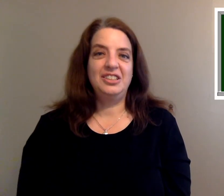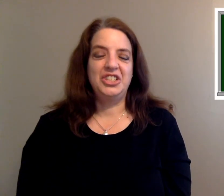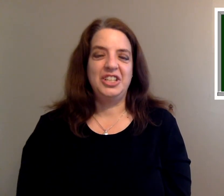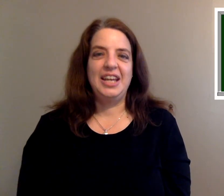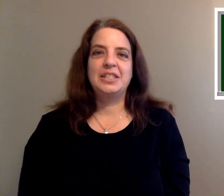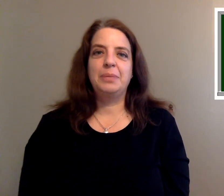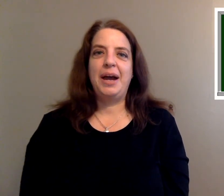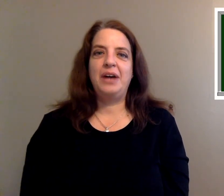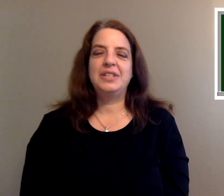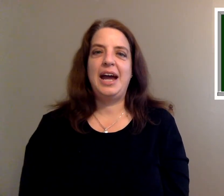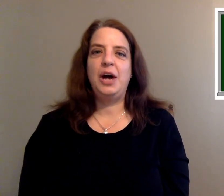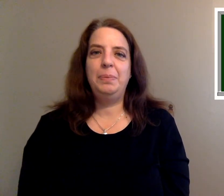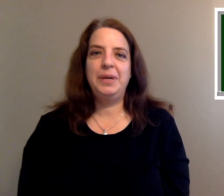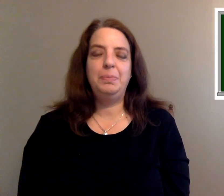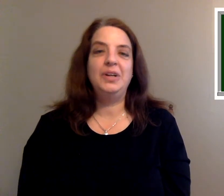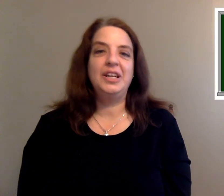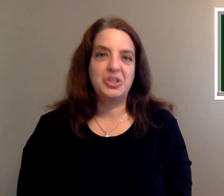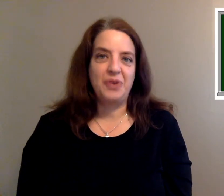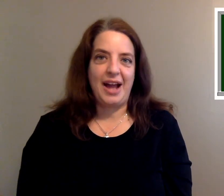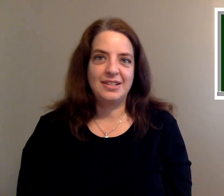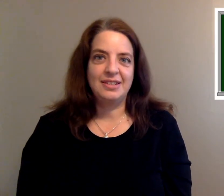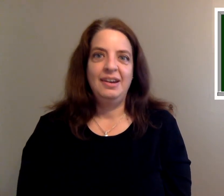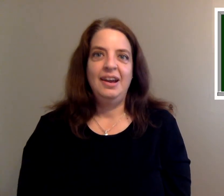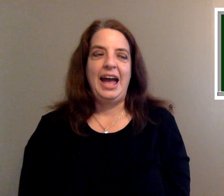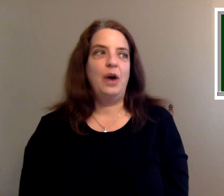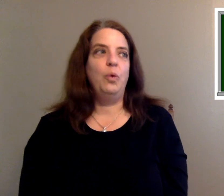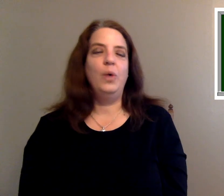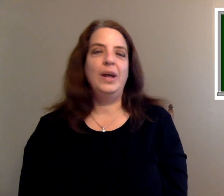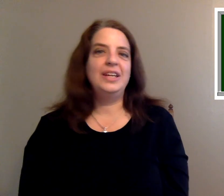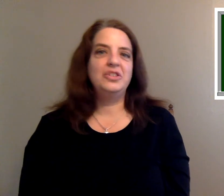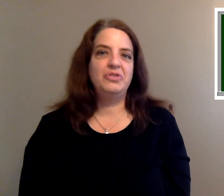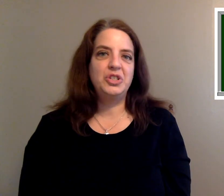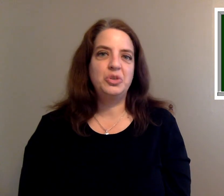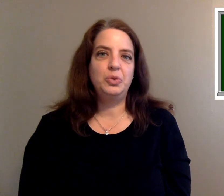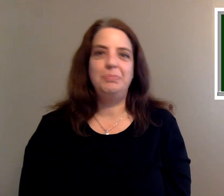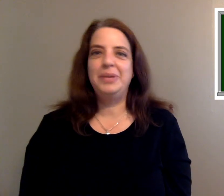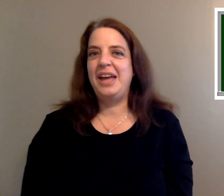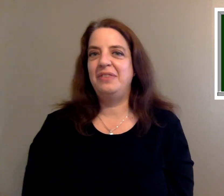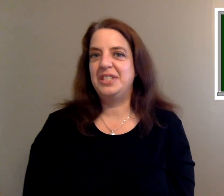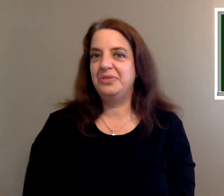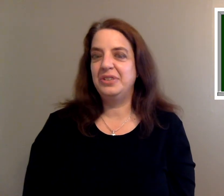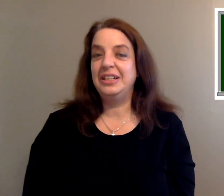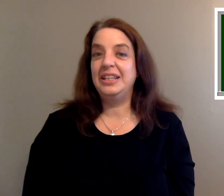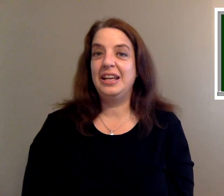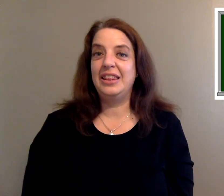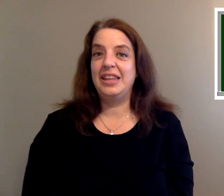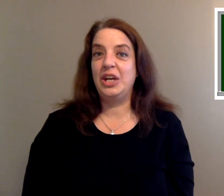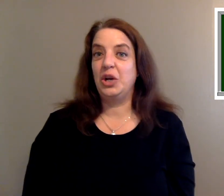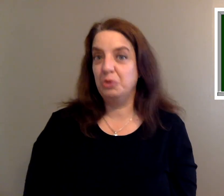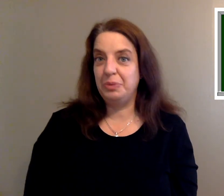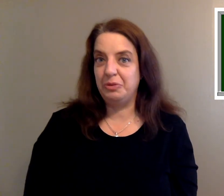Sociology is about how people interact, how one individual behaves differently than a group of people